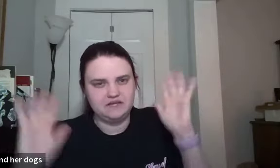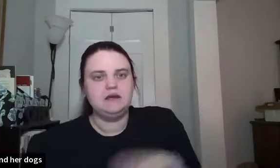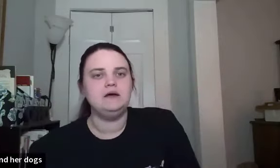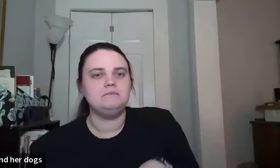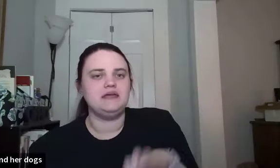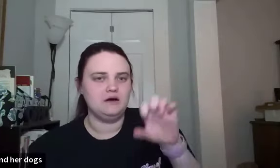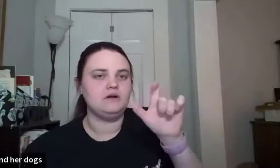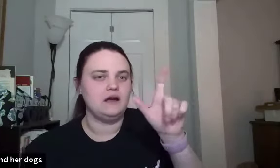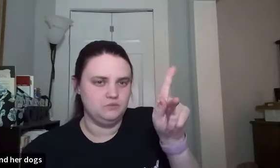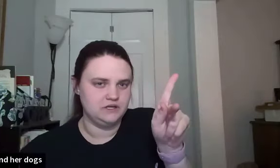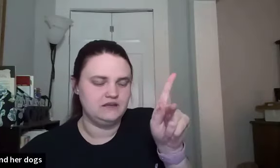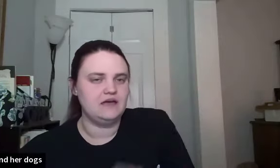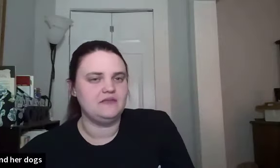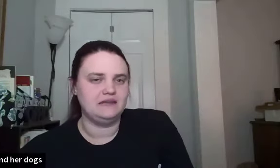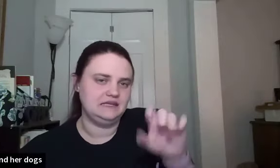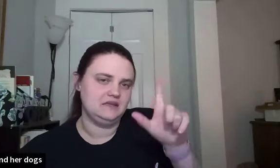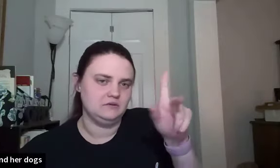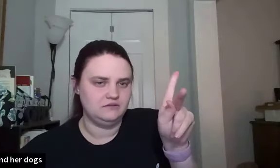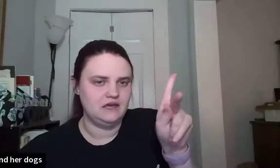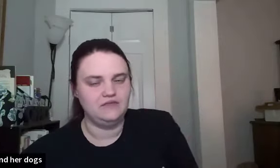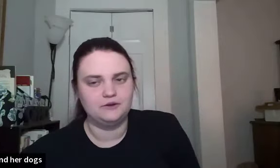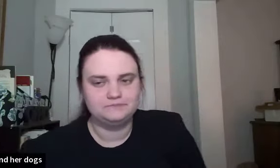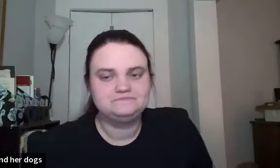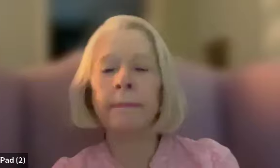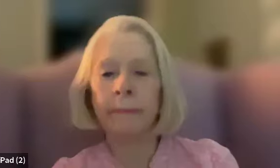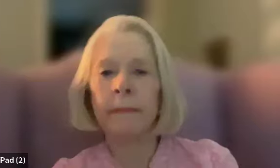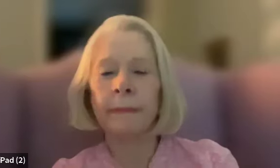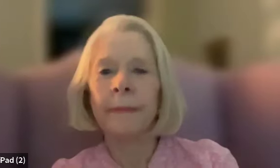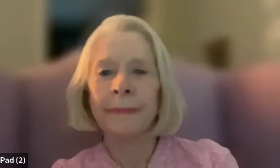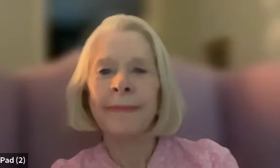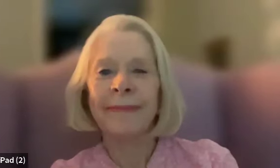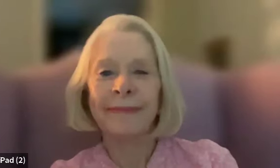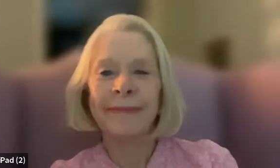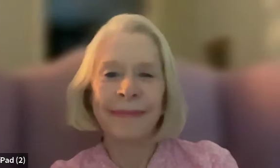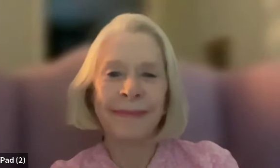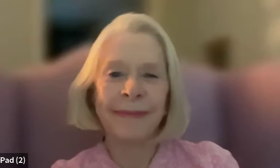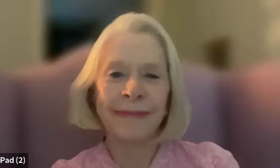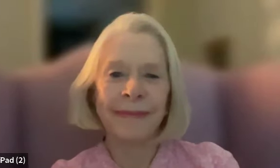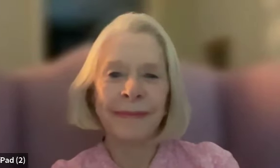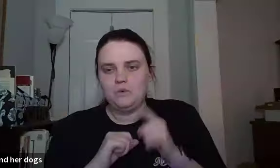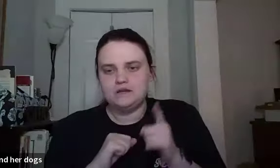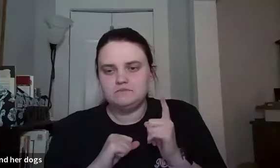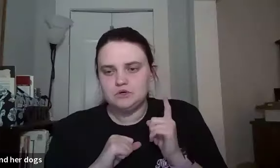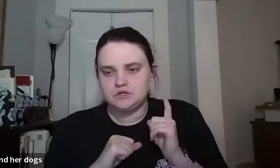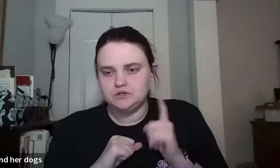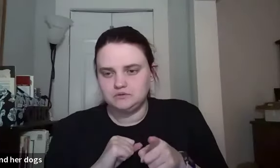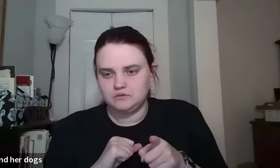it. But elk, I would add that ELK there. Miss Katie also had one more good